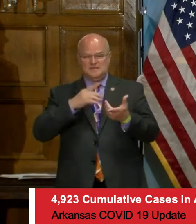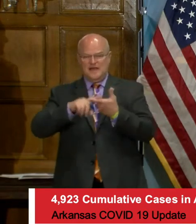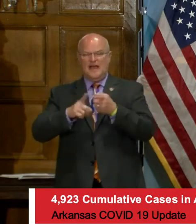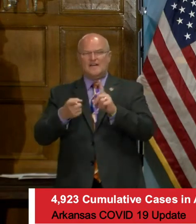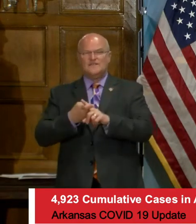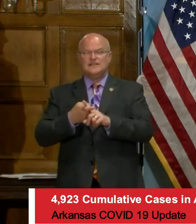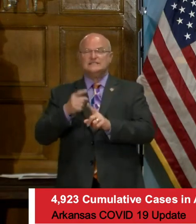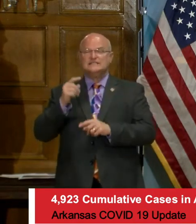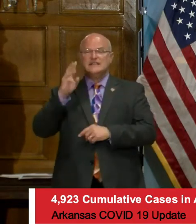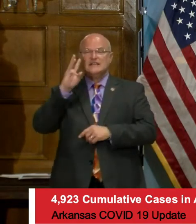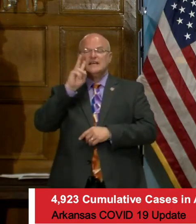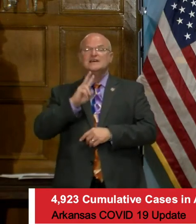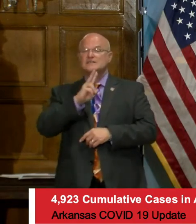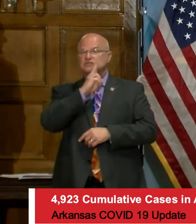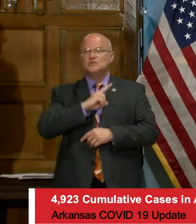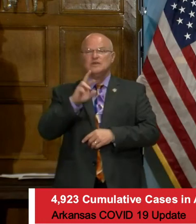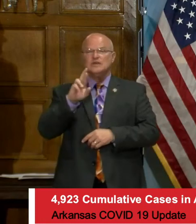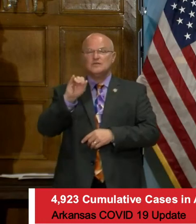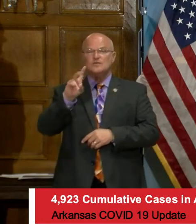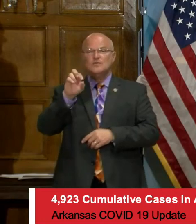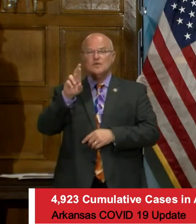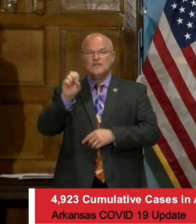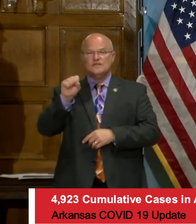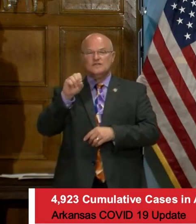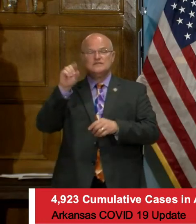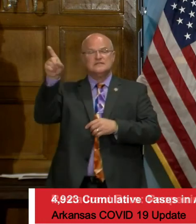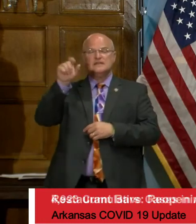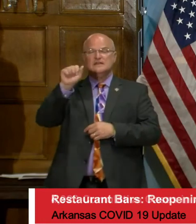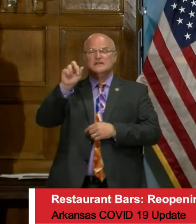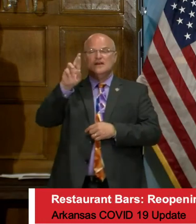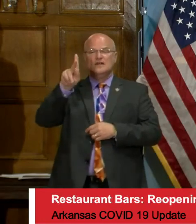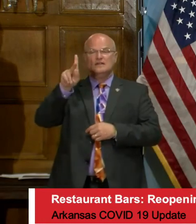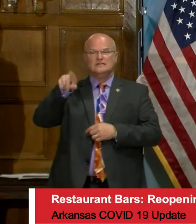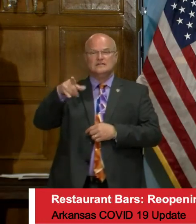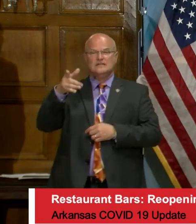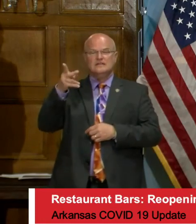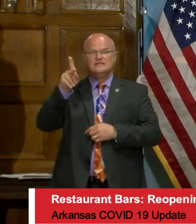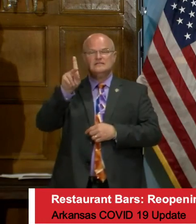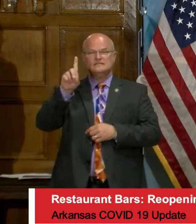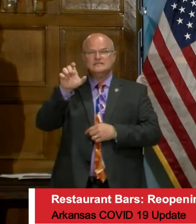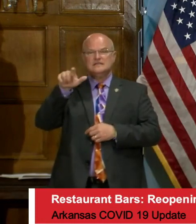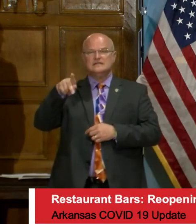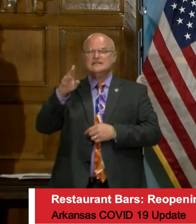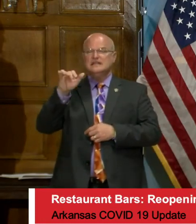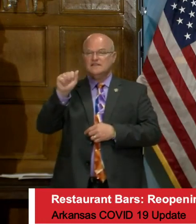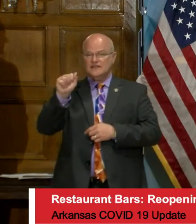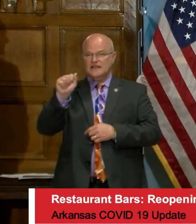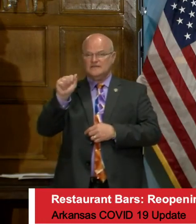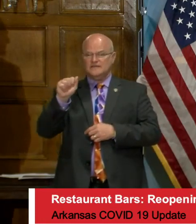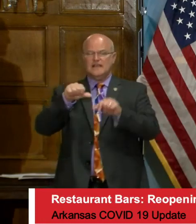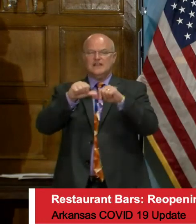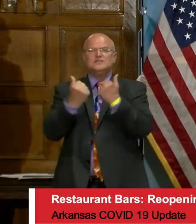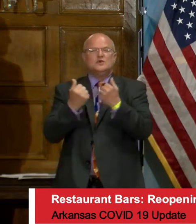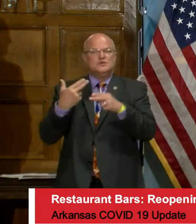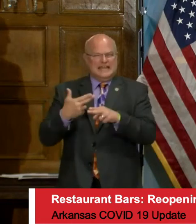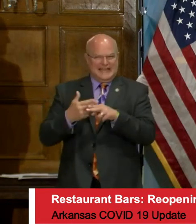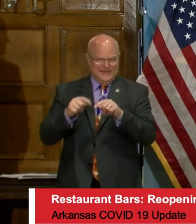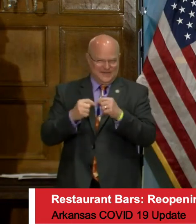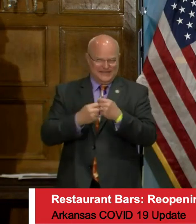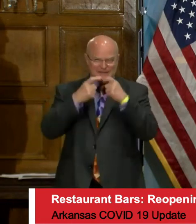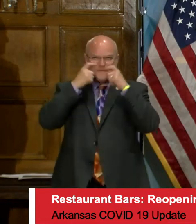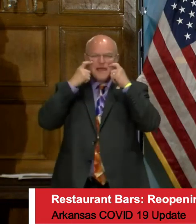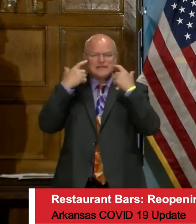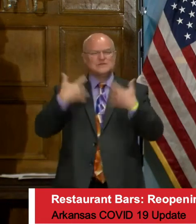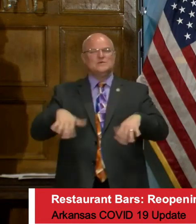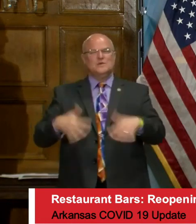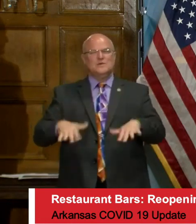friends at Twin Rivers Nursing Home in Arkadelphia, Arkansas, and they made this mask for me with my name and association name for our team. They're